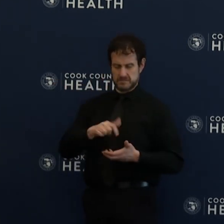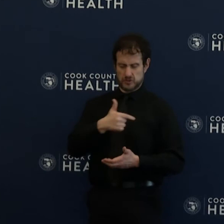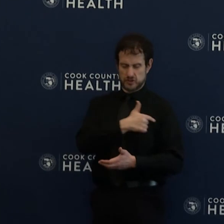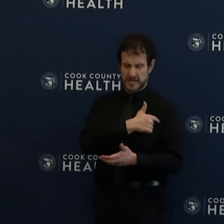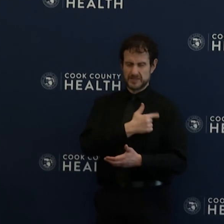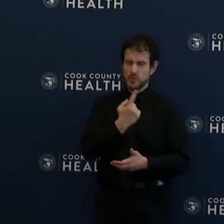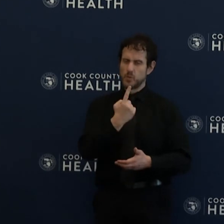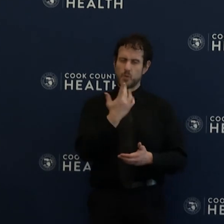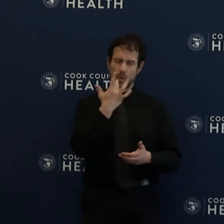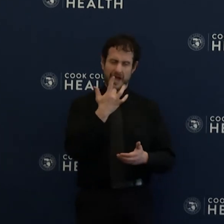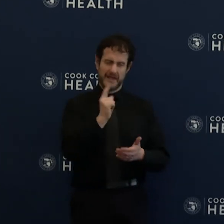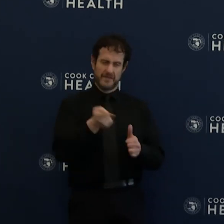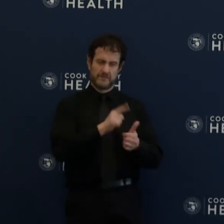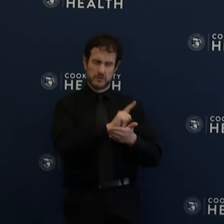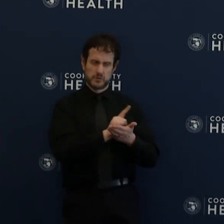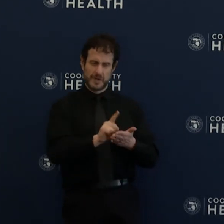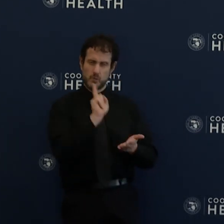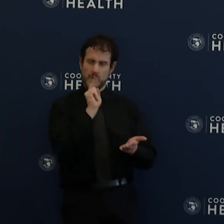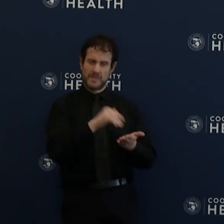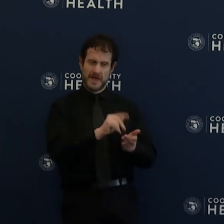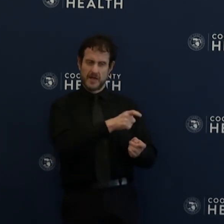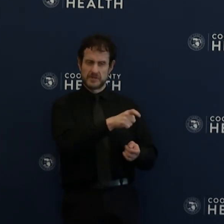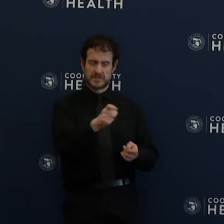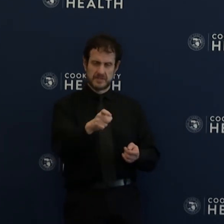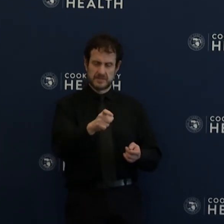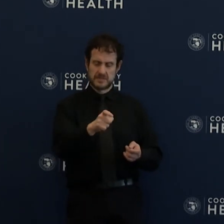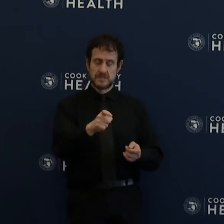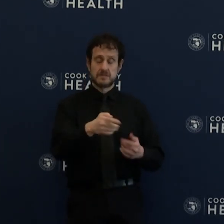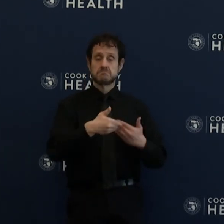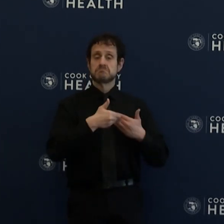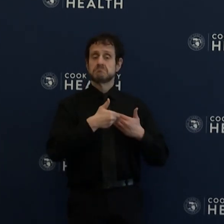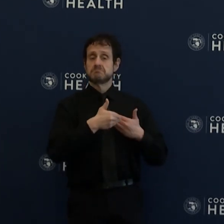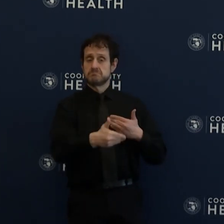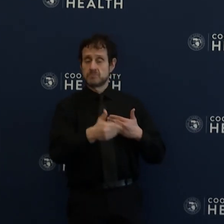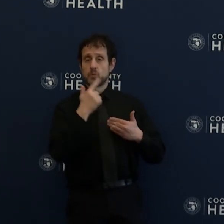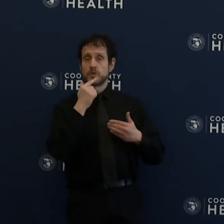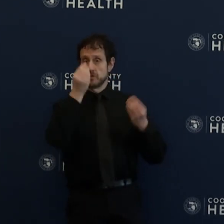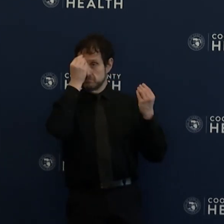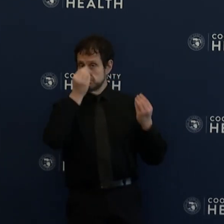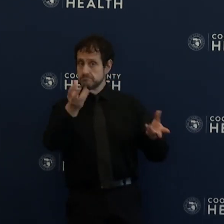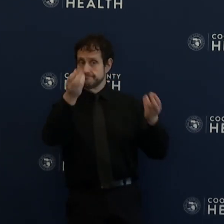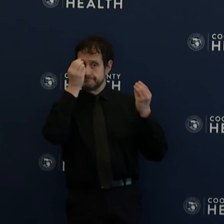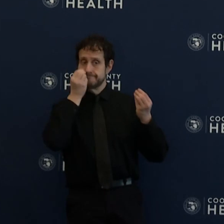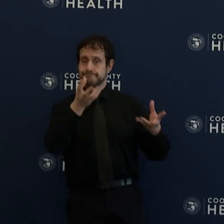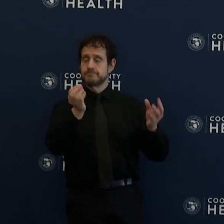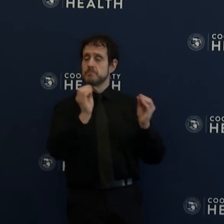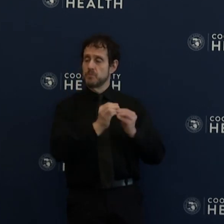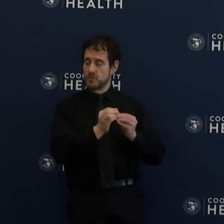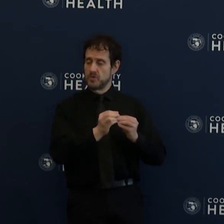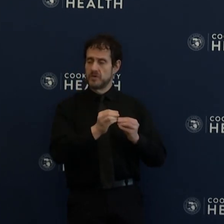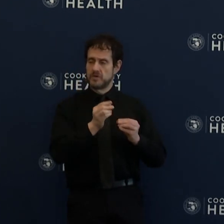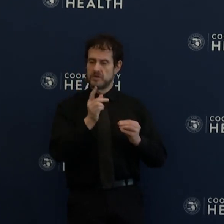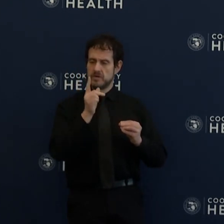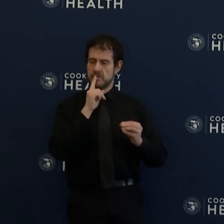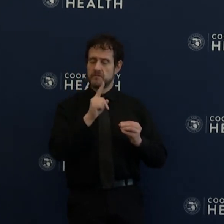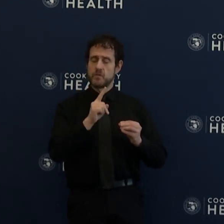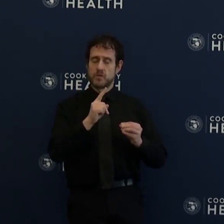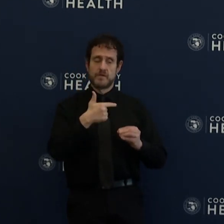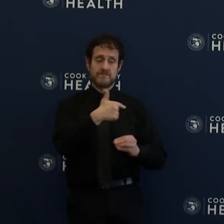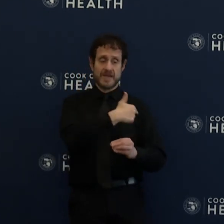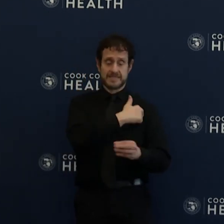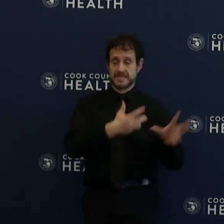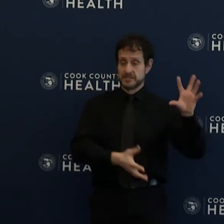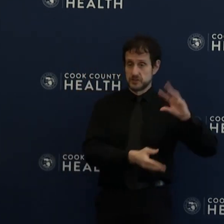in the first week? And then going forward, will you be providing updates like you do for case totals? Will you be providing